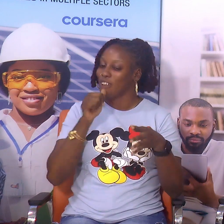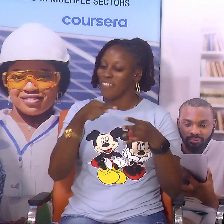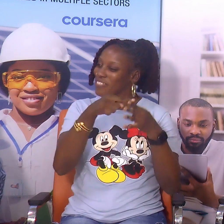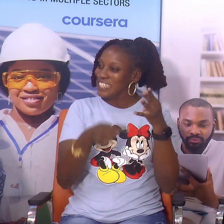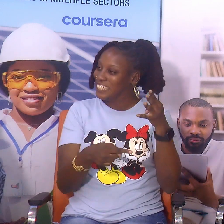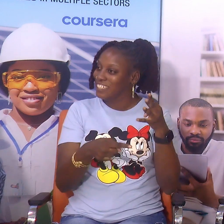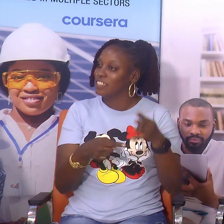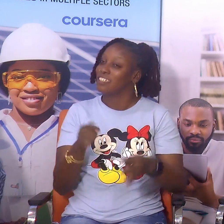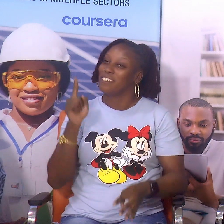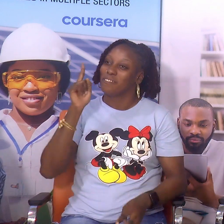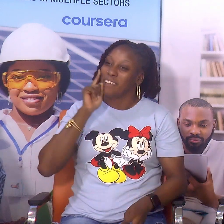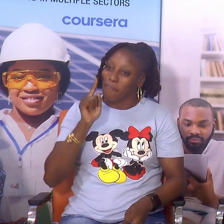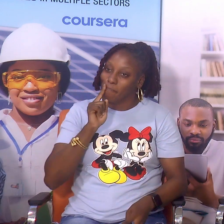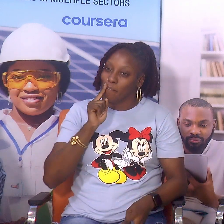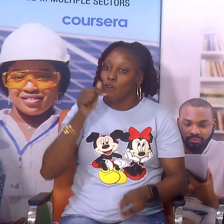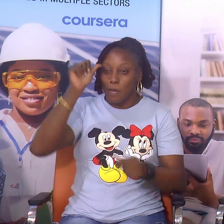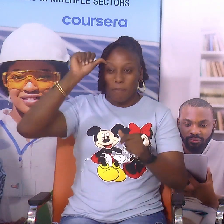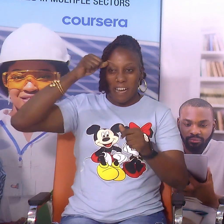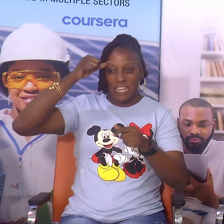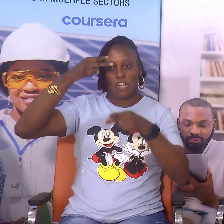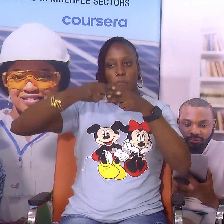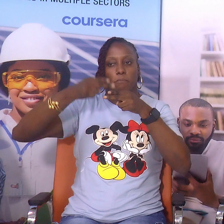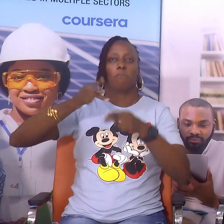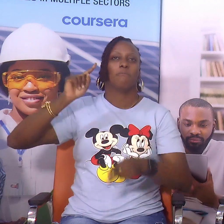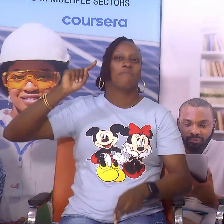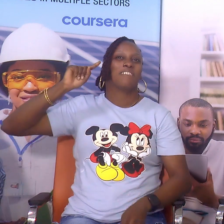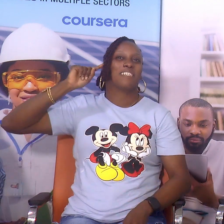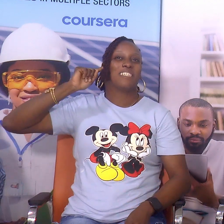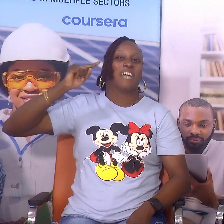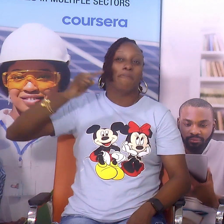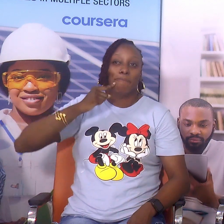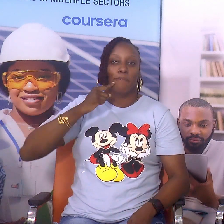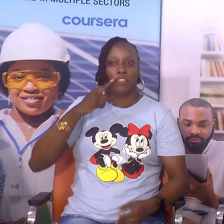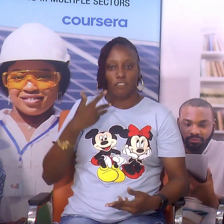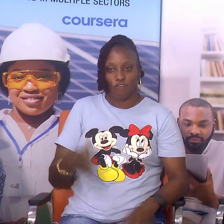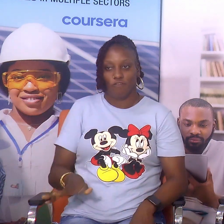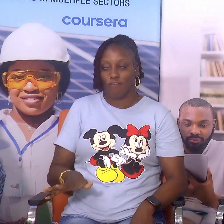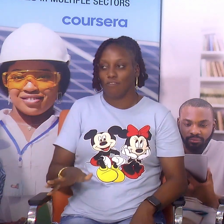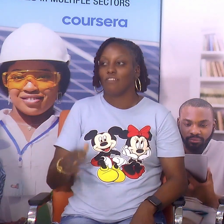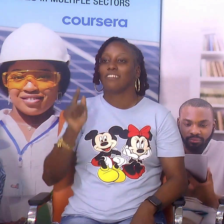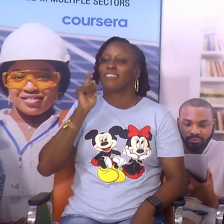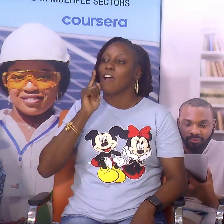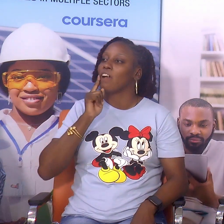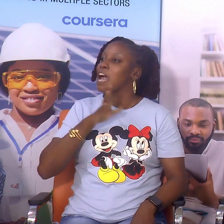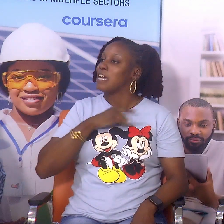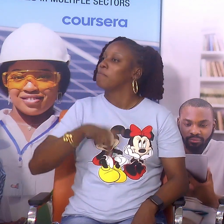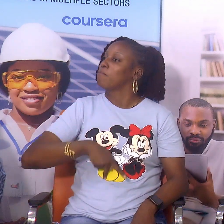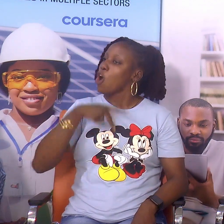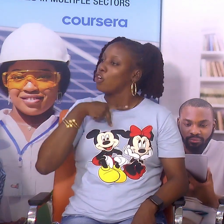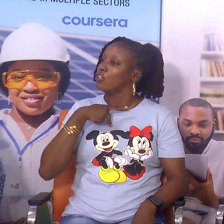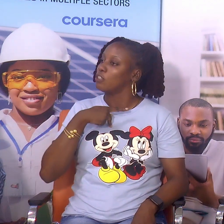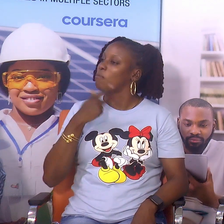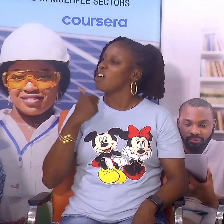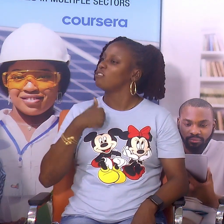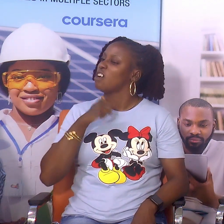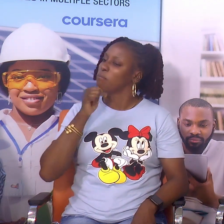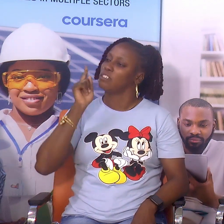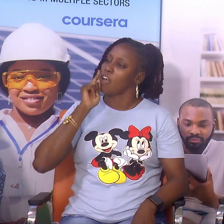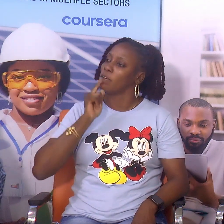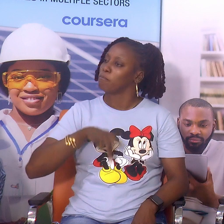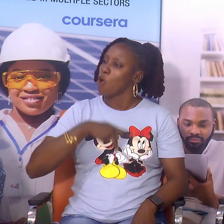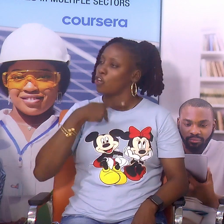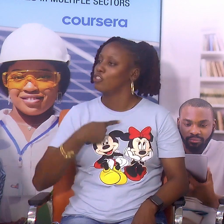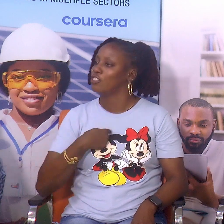That's it. Not those other terms that people have to think about or make up, but